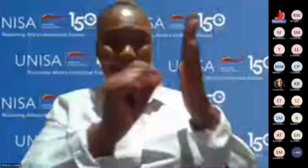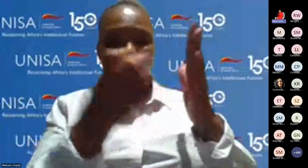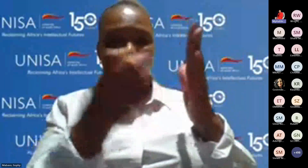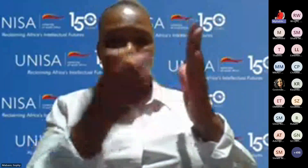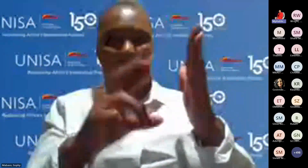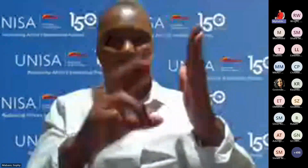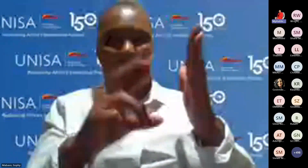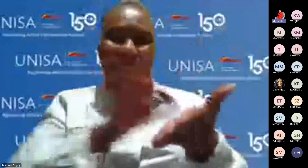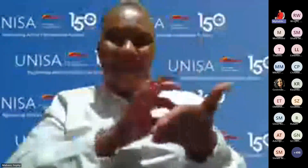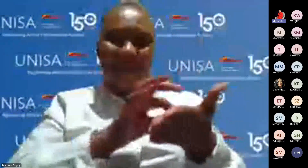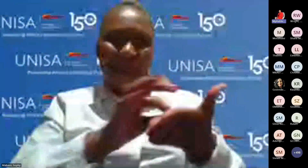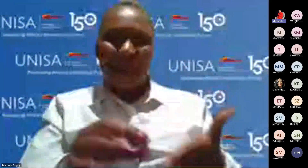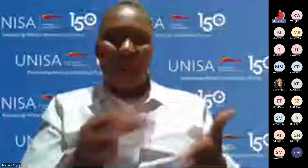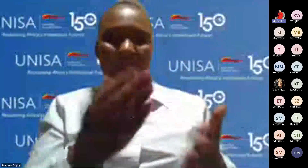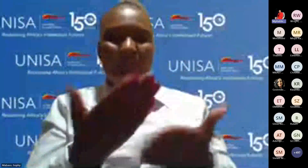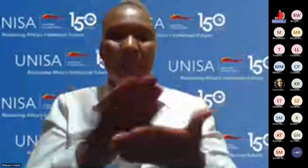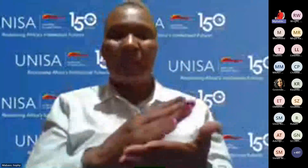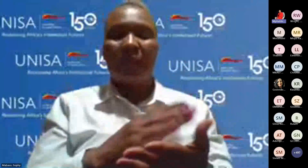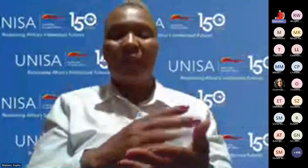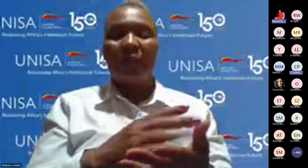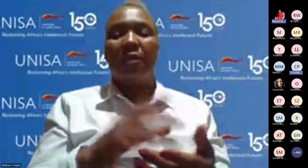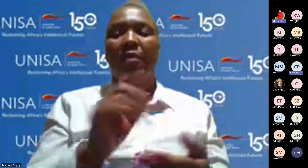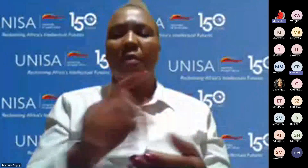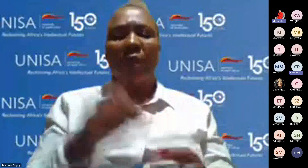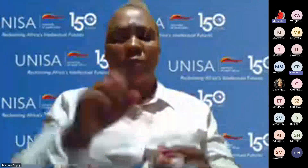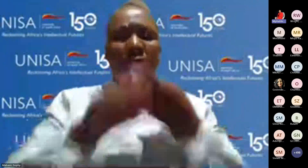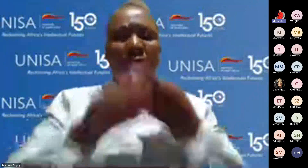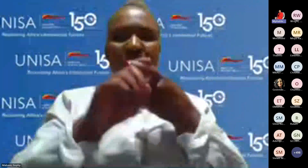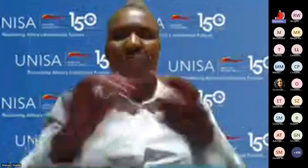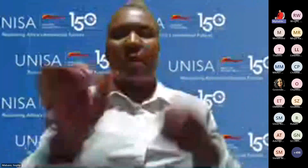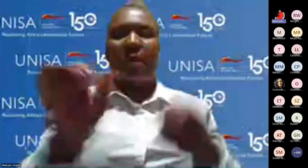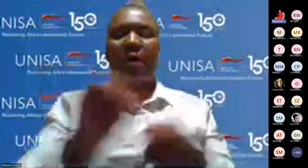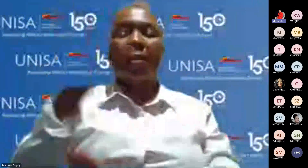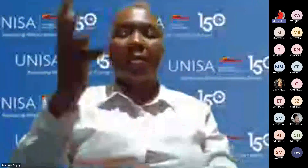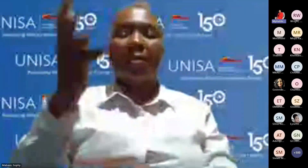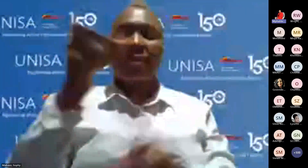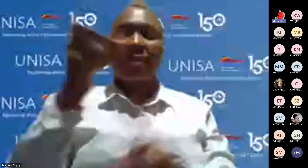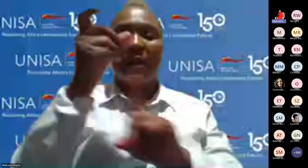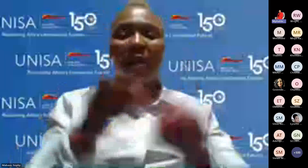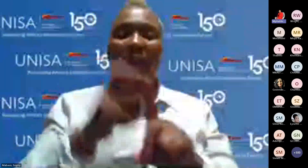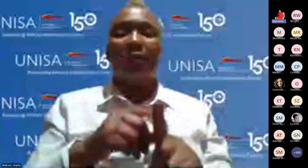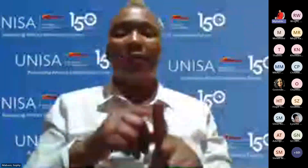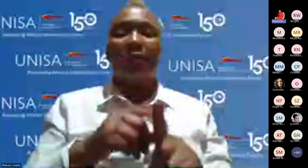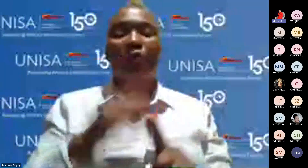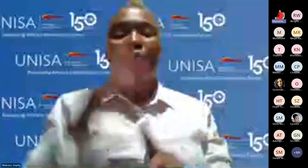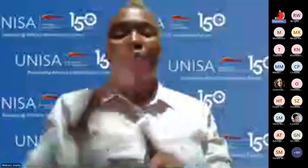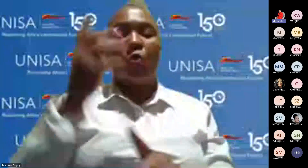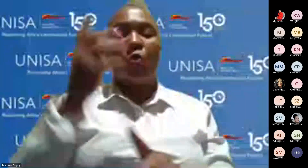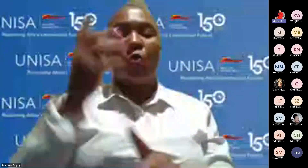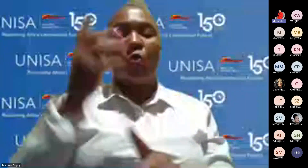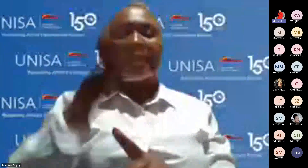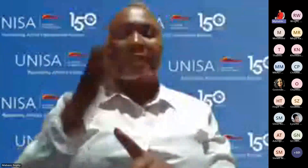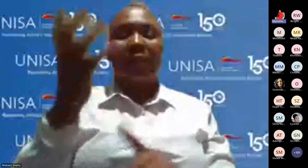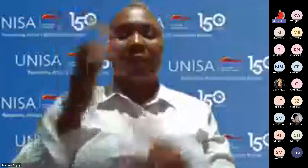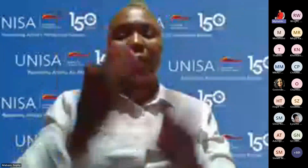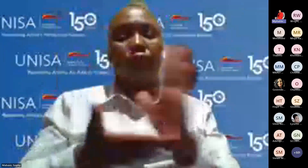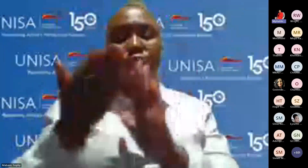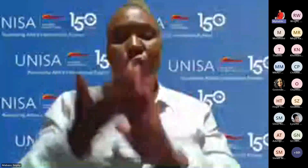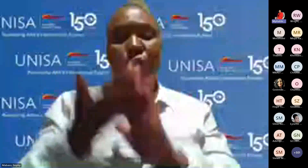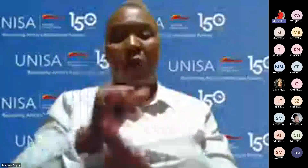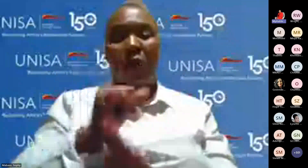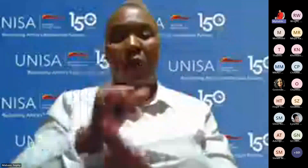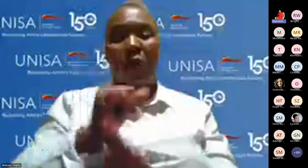It will depend with your lecturers. If your Okay. lecturer have uploaded a Word document, then you will